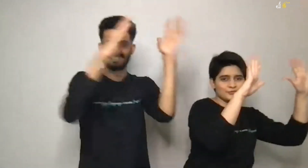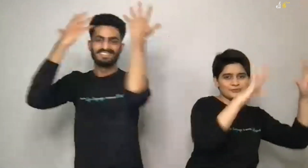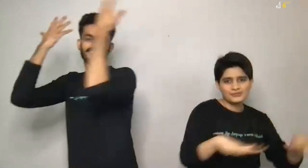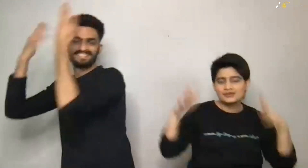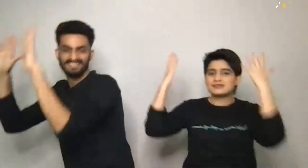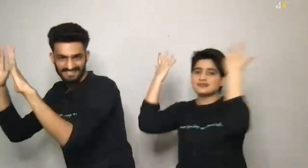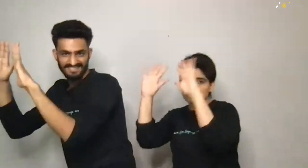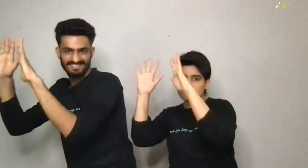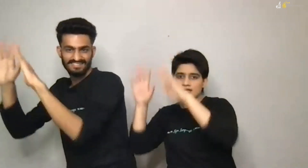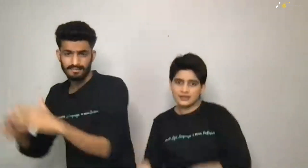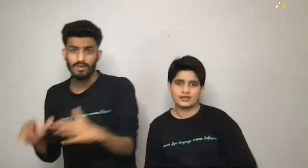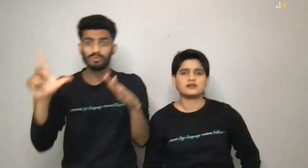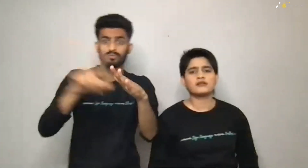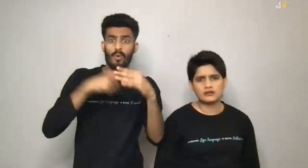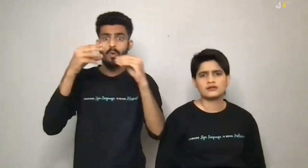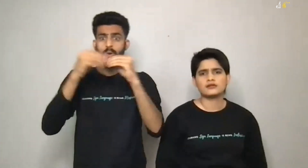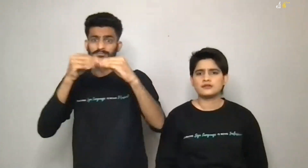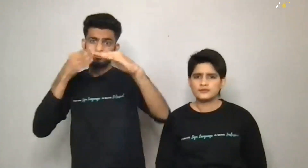barriers.